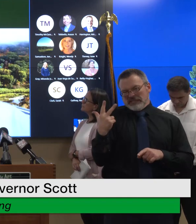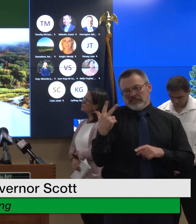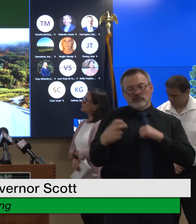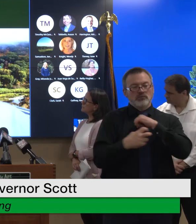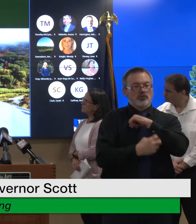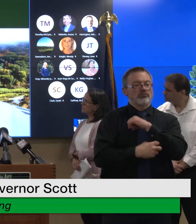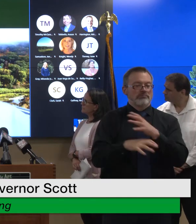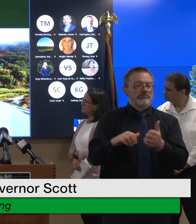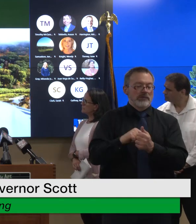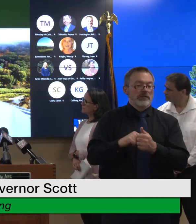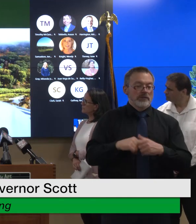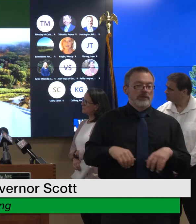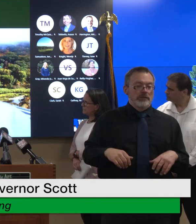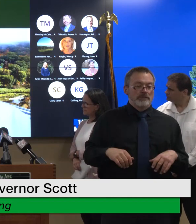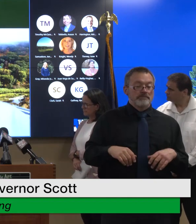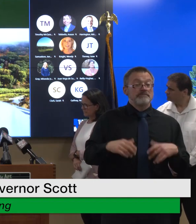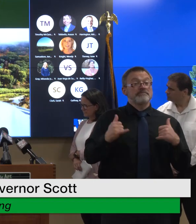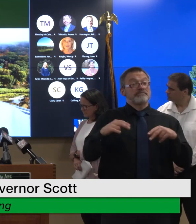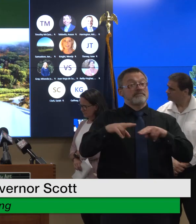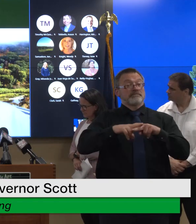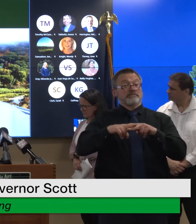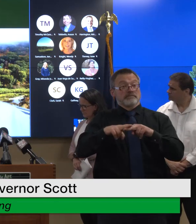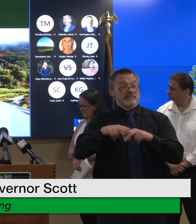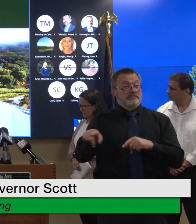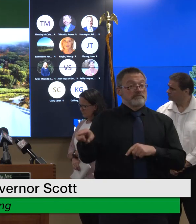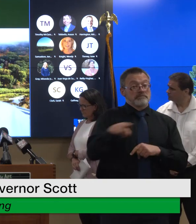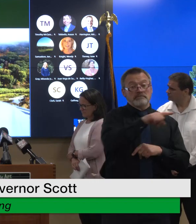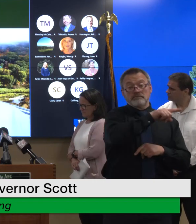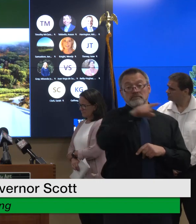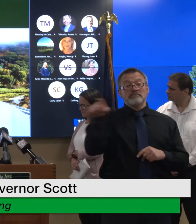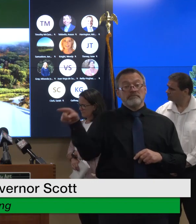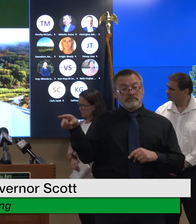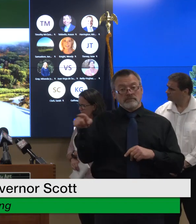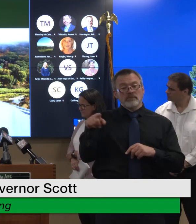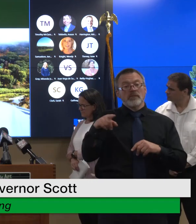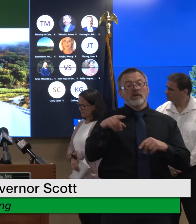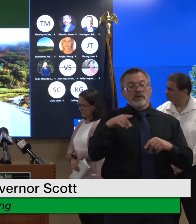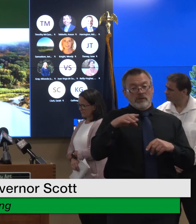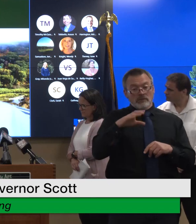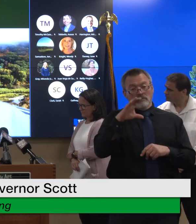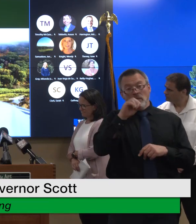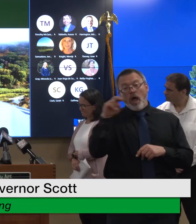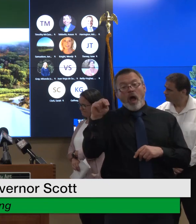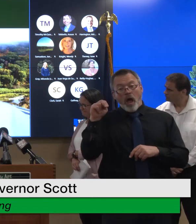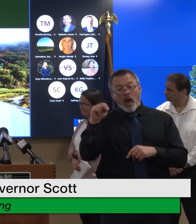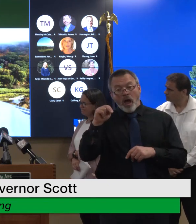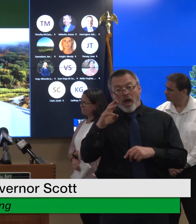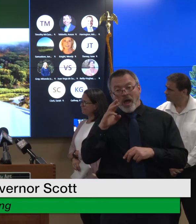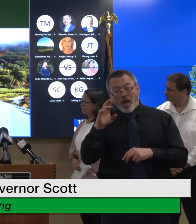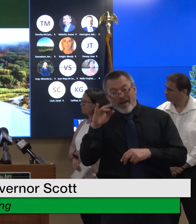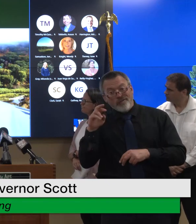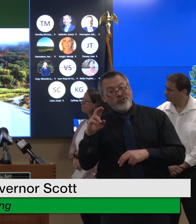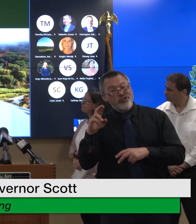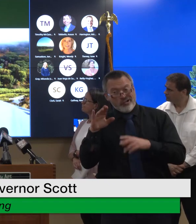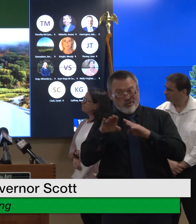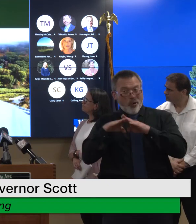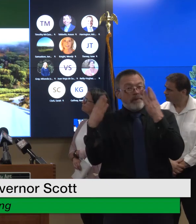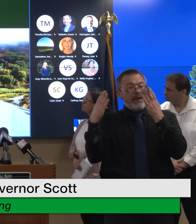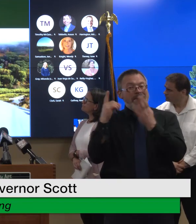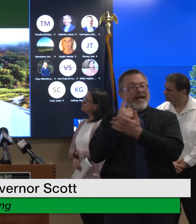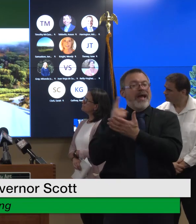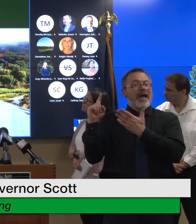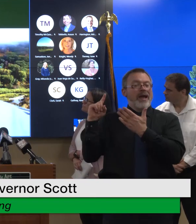Railroad closures. The Connecticut River line, which only reopened last week from the earlier